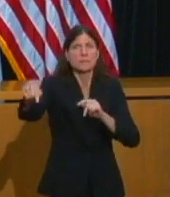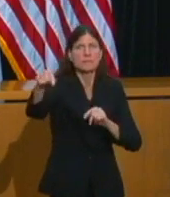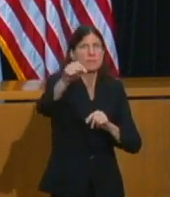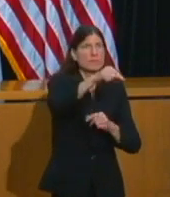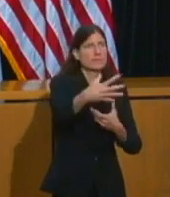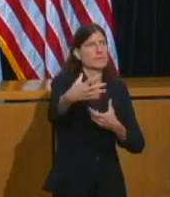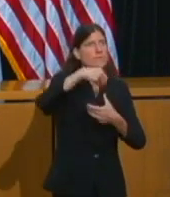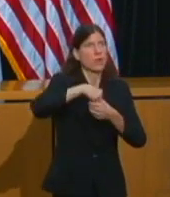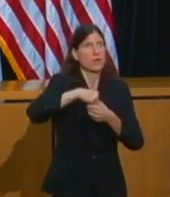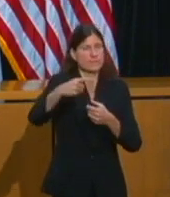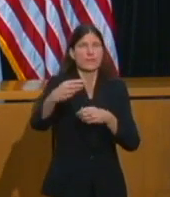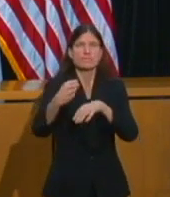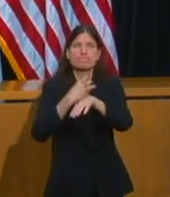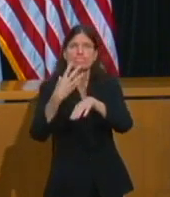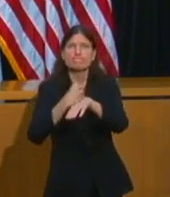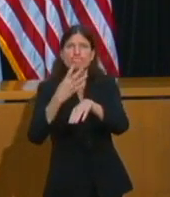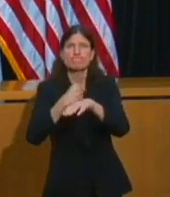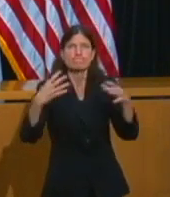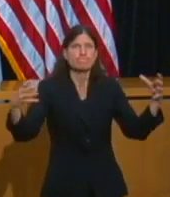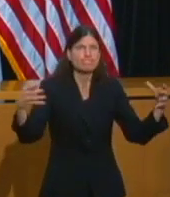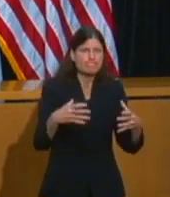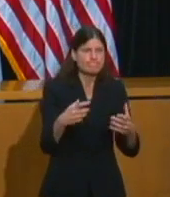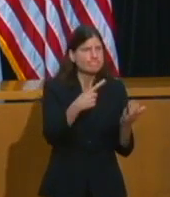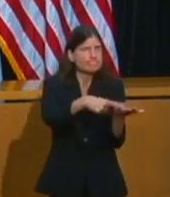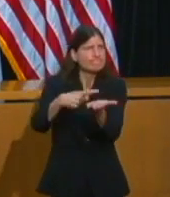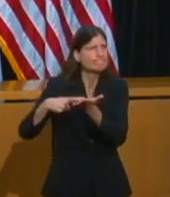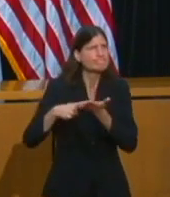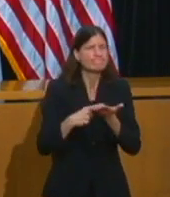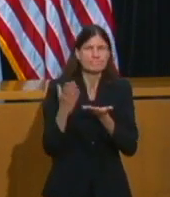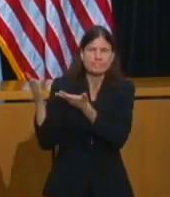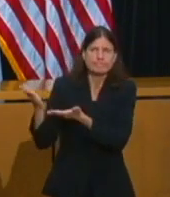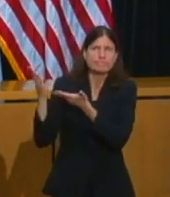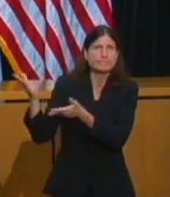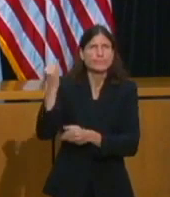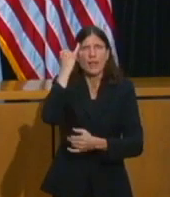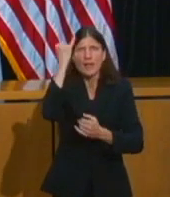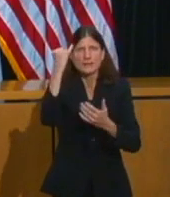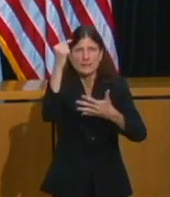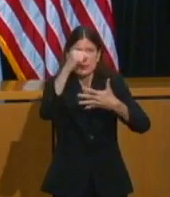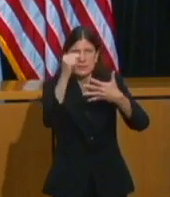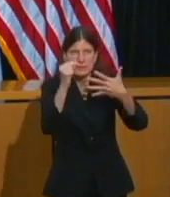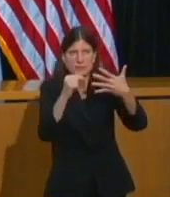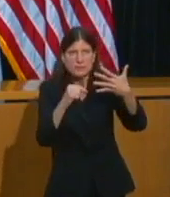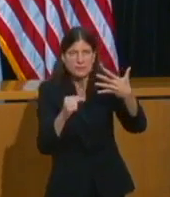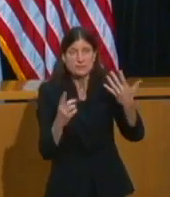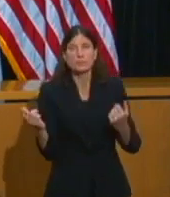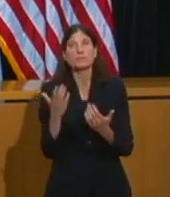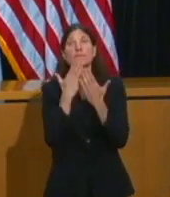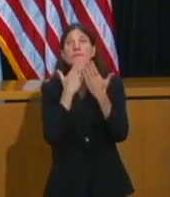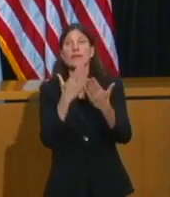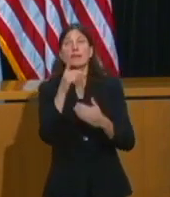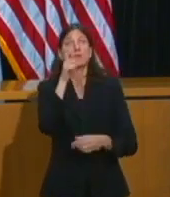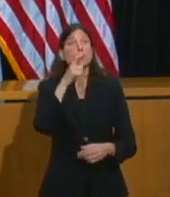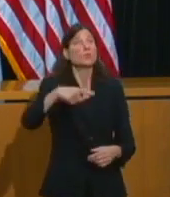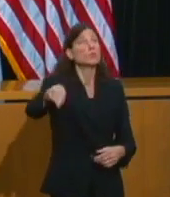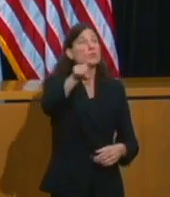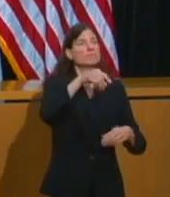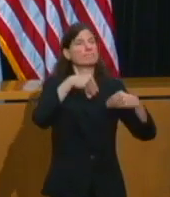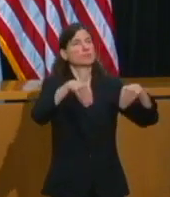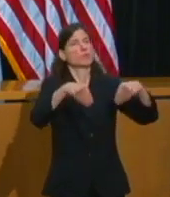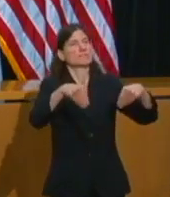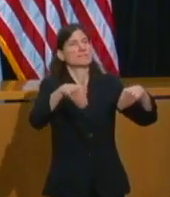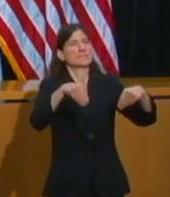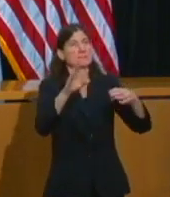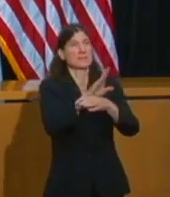reopening process. And in particular, thank the retail industry that has done an awful